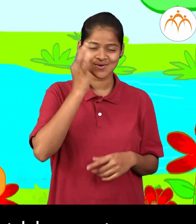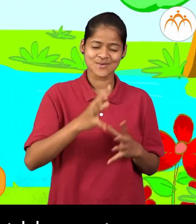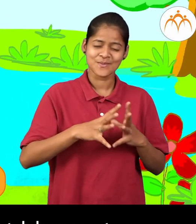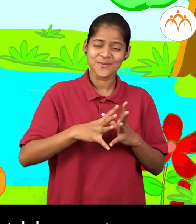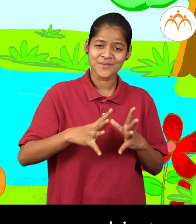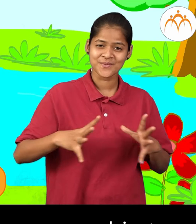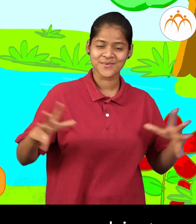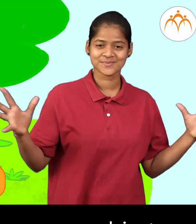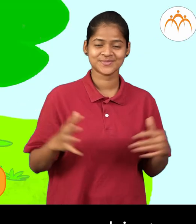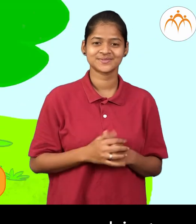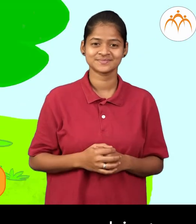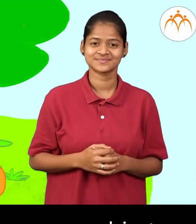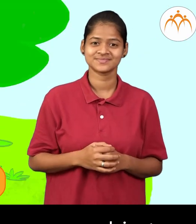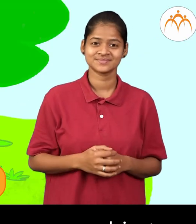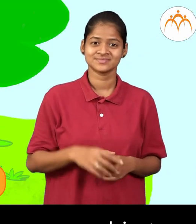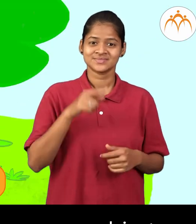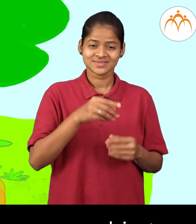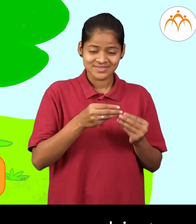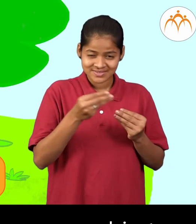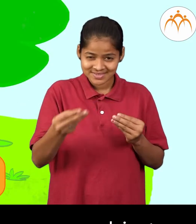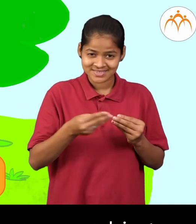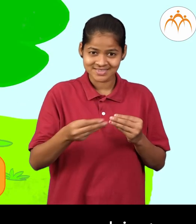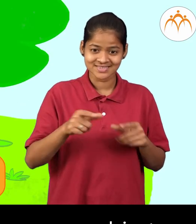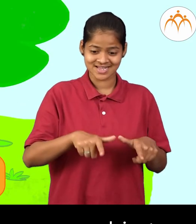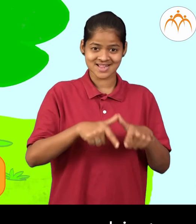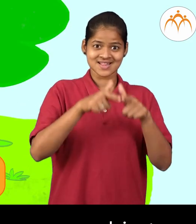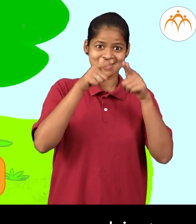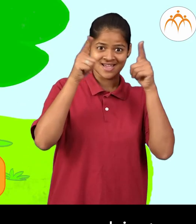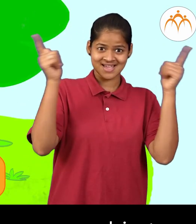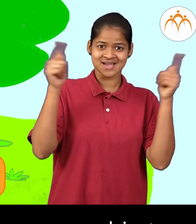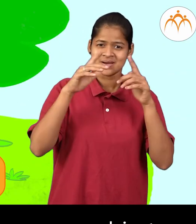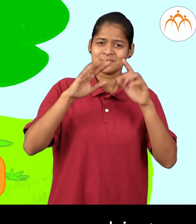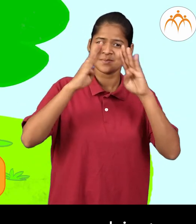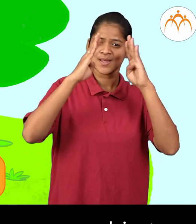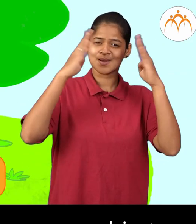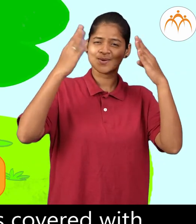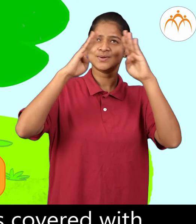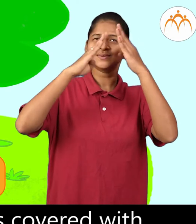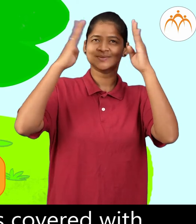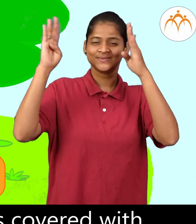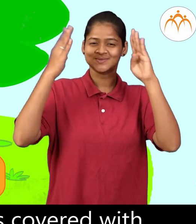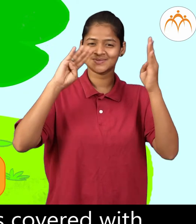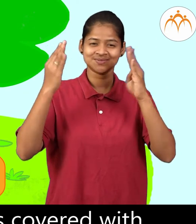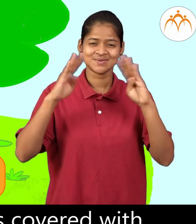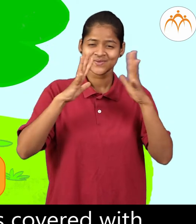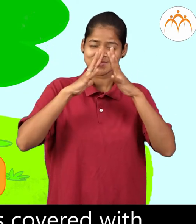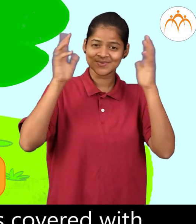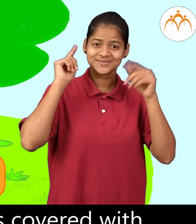on the bank of the lake there was a big tree it had lots of